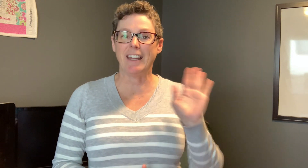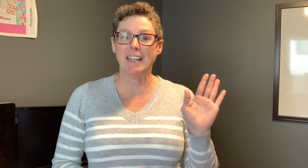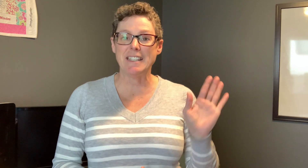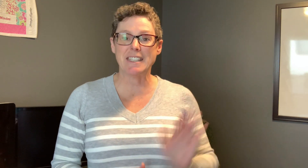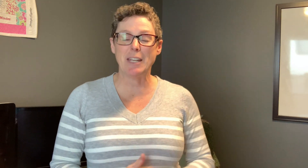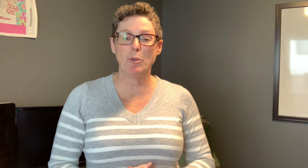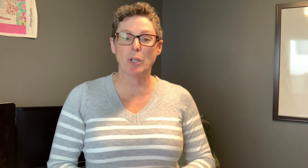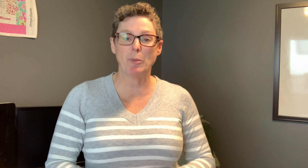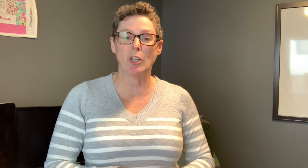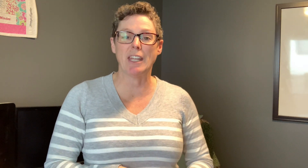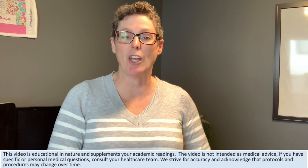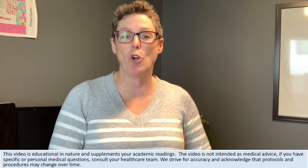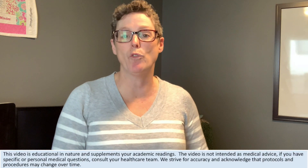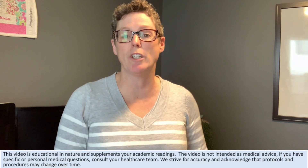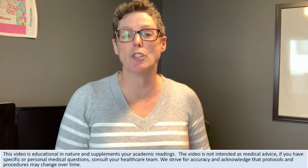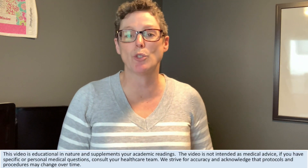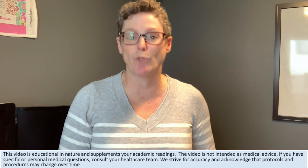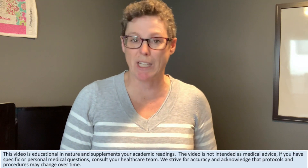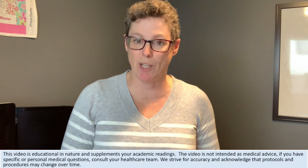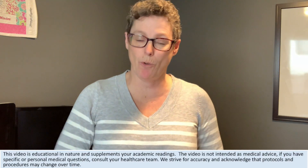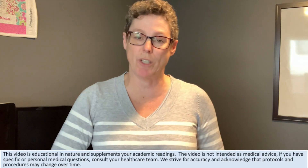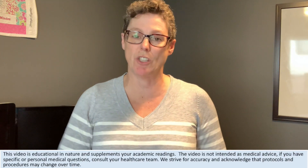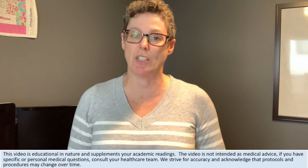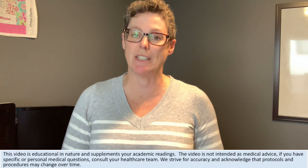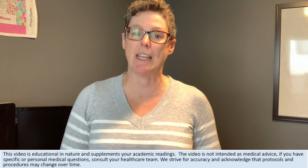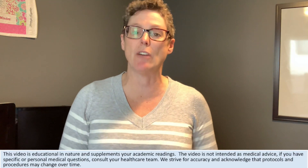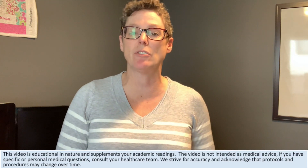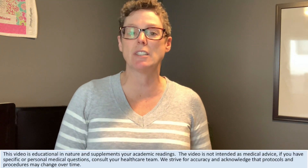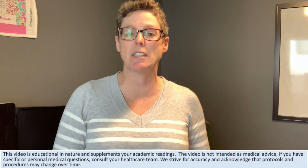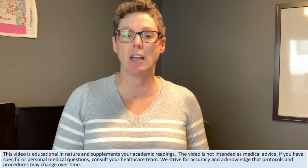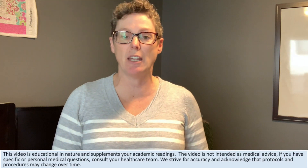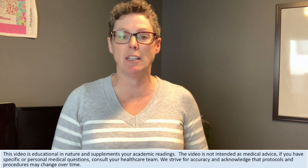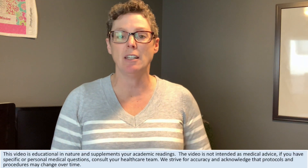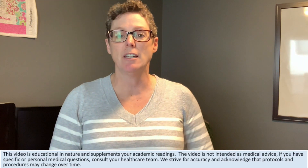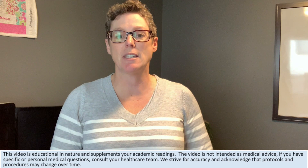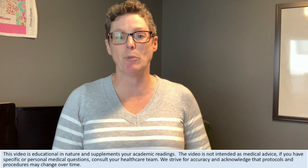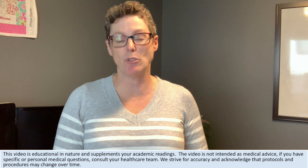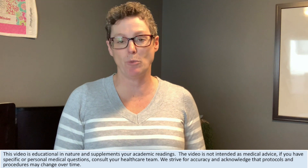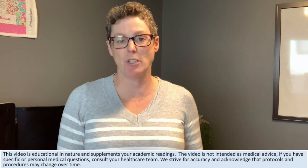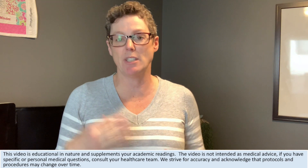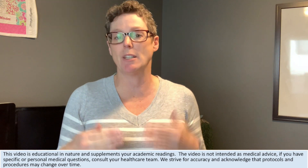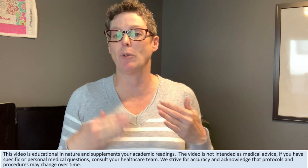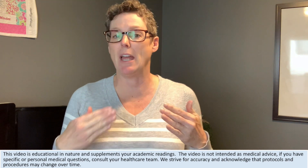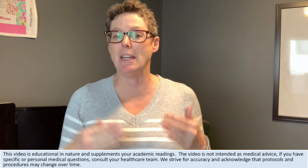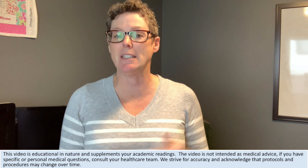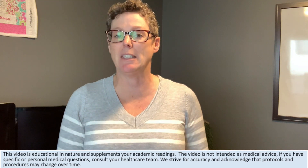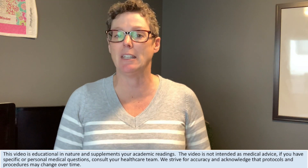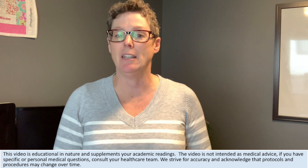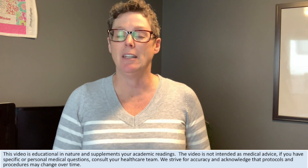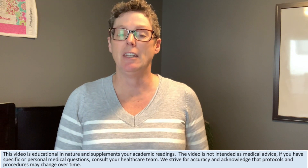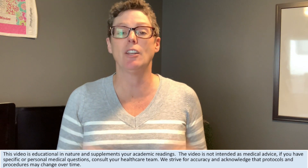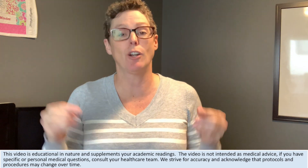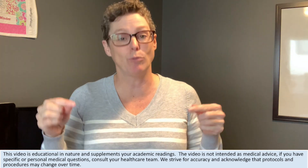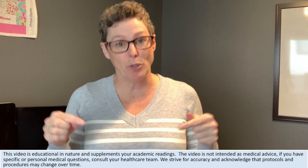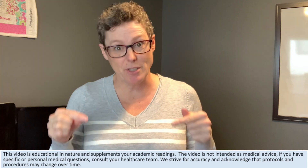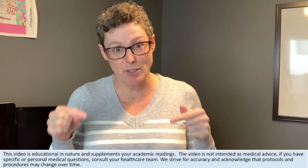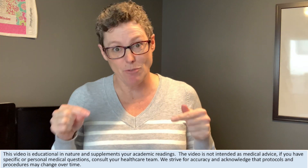Hi guys, today we're going to be looking at COVID screening questions and how to sign some of those questions that we're asking in our role as a screener